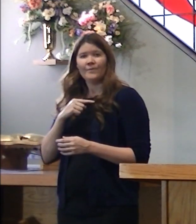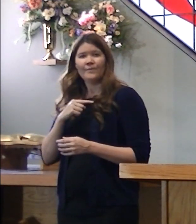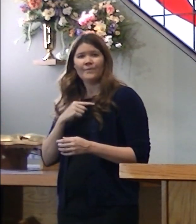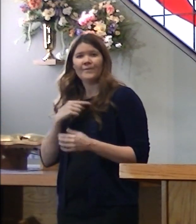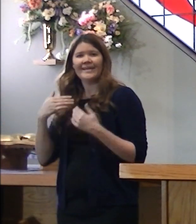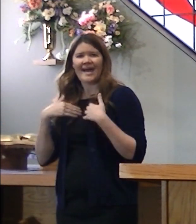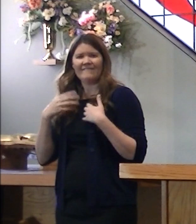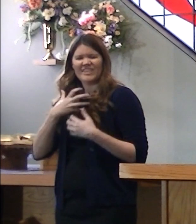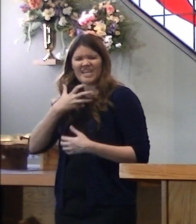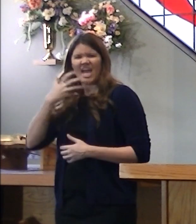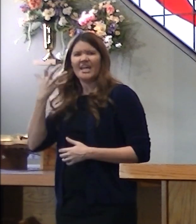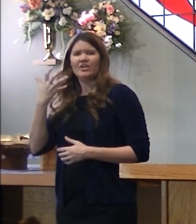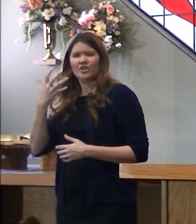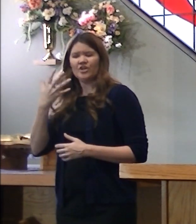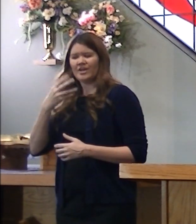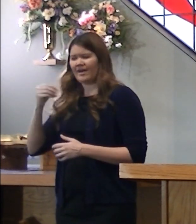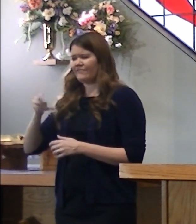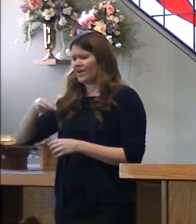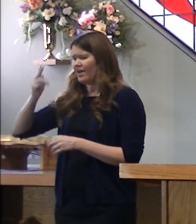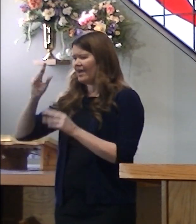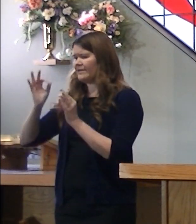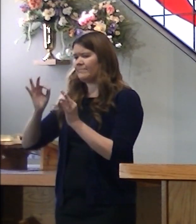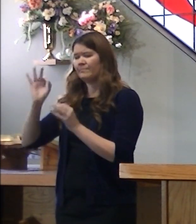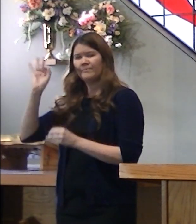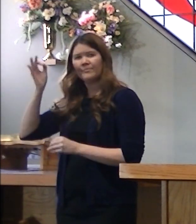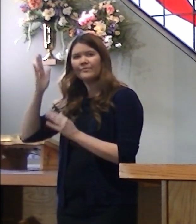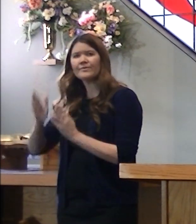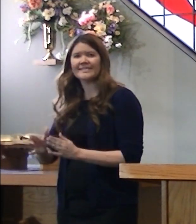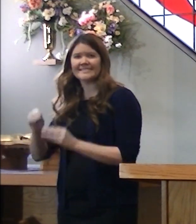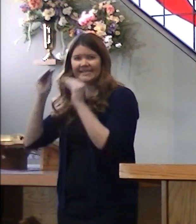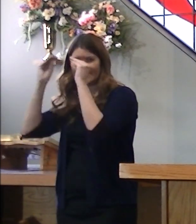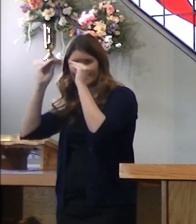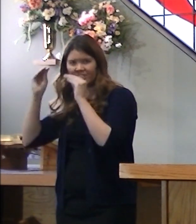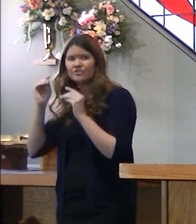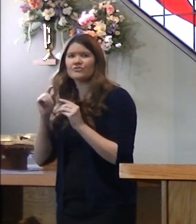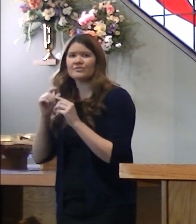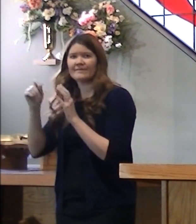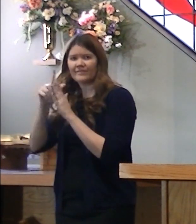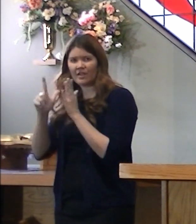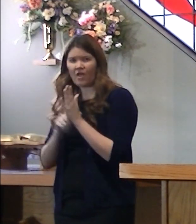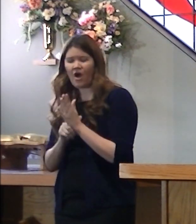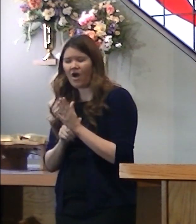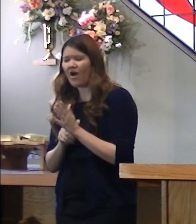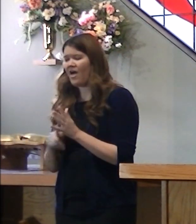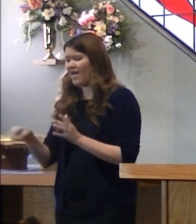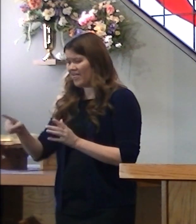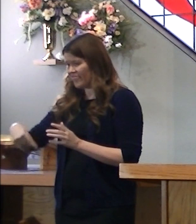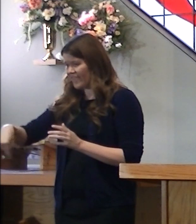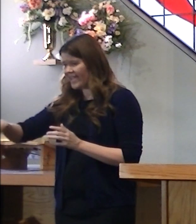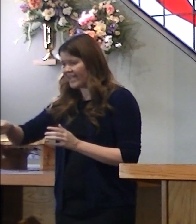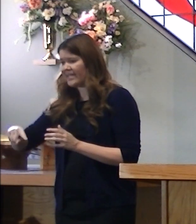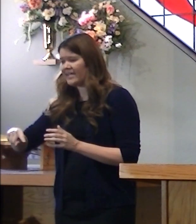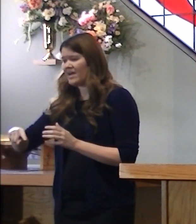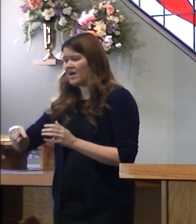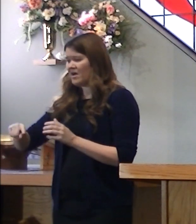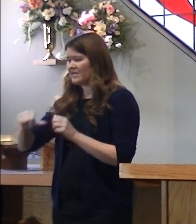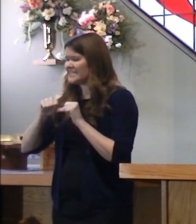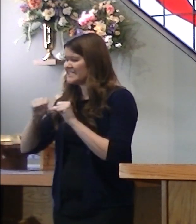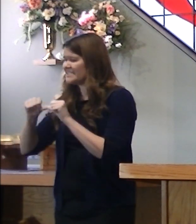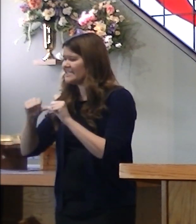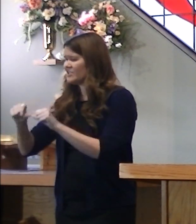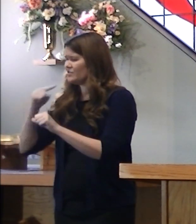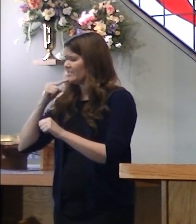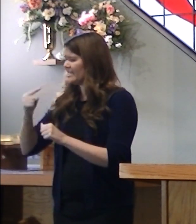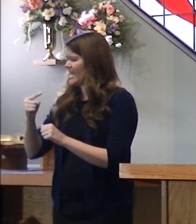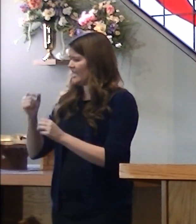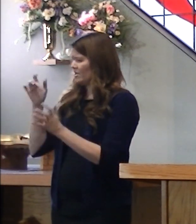the anger of the chief priests and teachers of the law. In fact, they are unrelenting in their insistence that Jesus